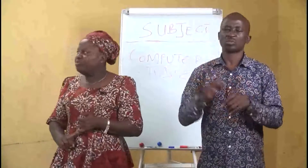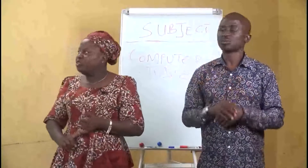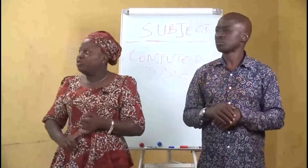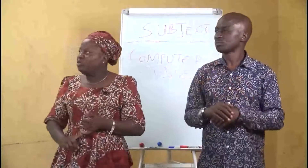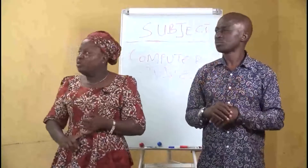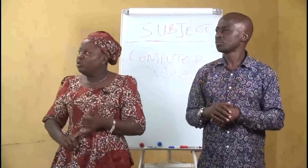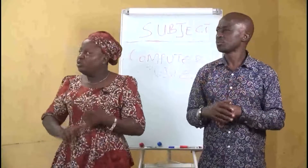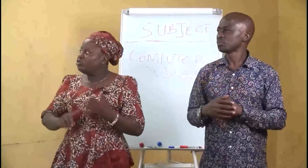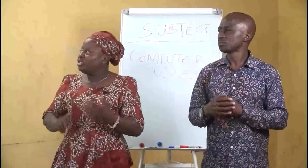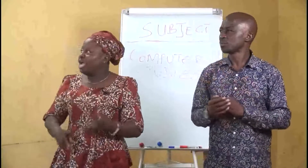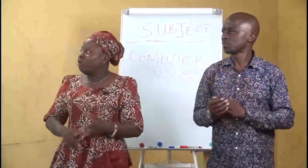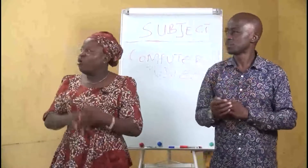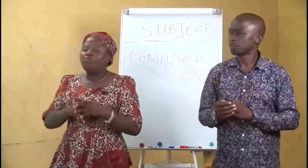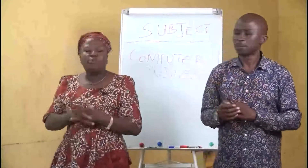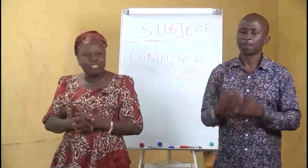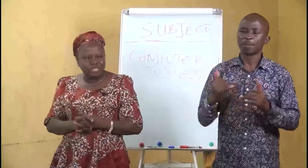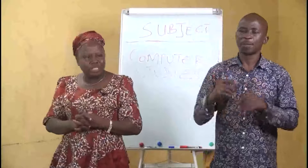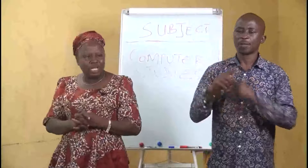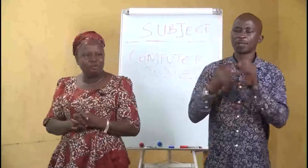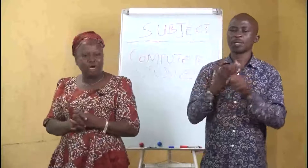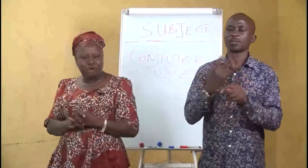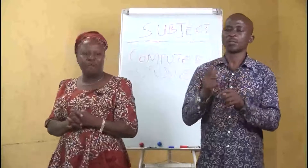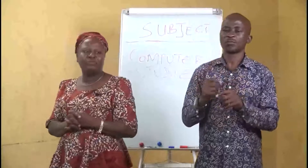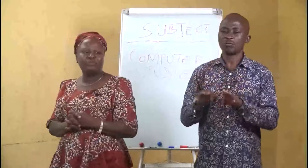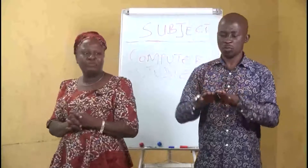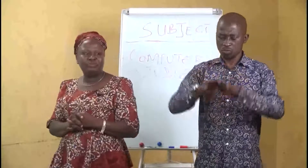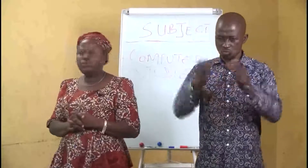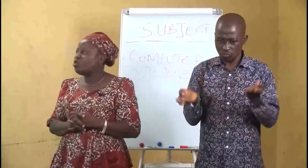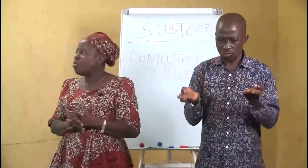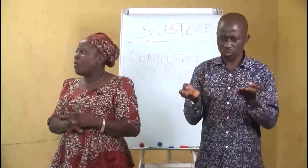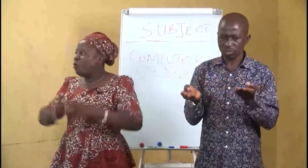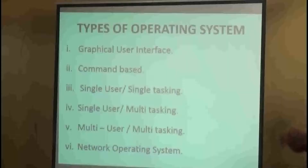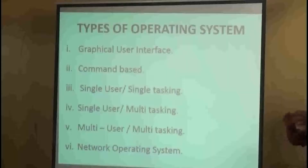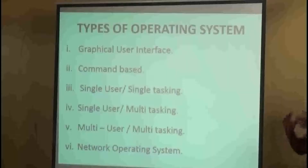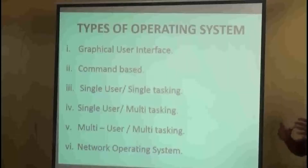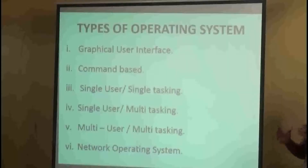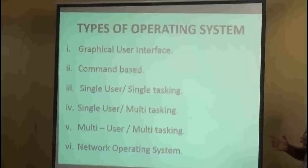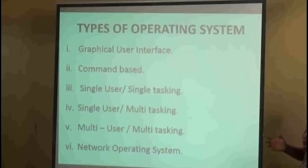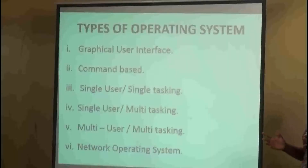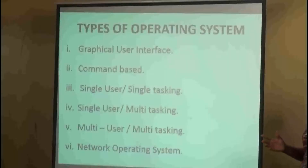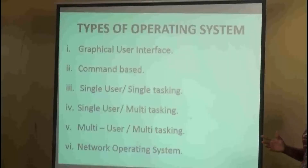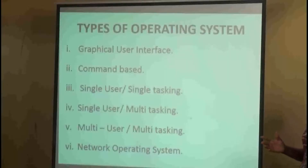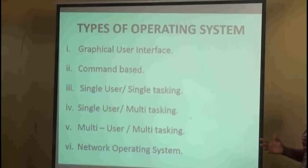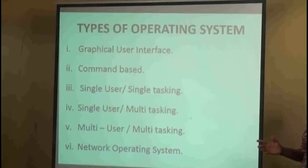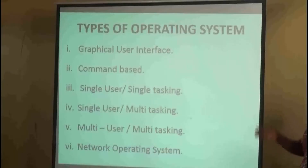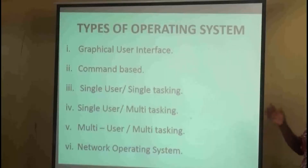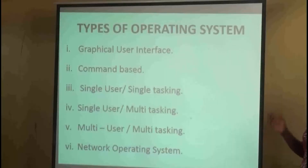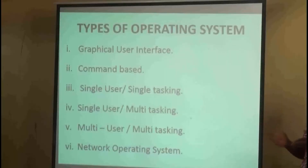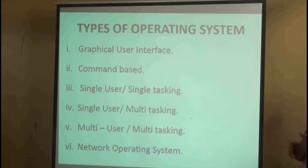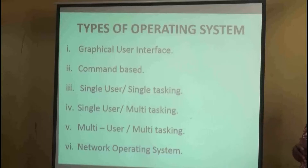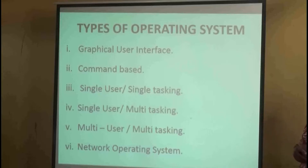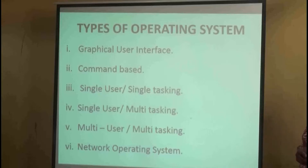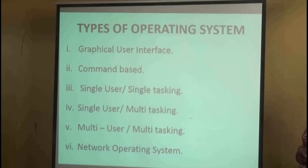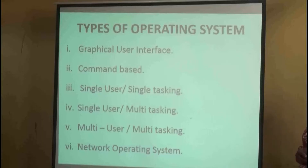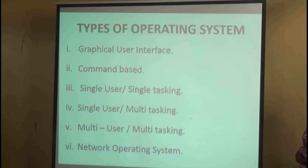go to the type of operating system that we have. We have a graphical